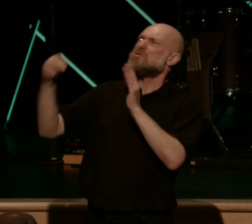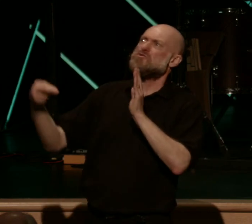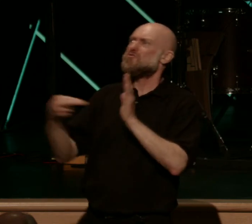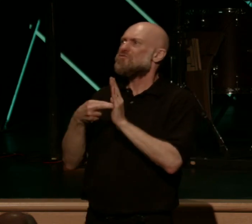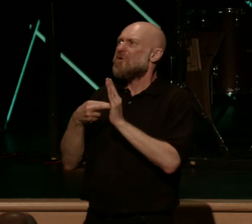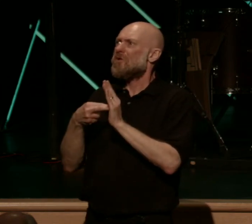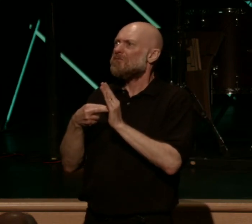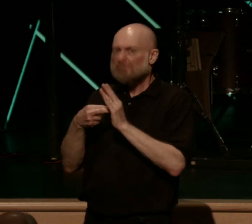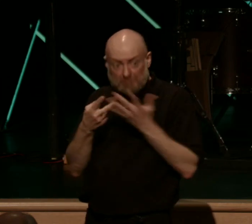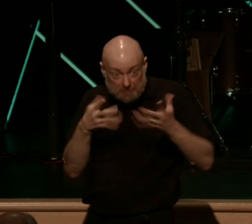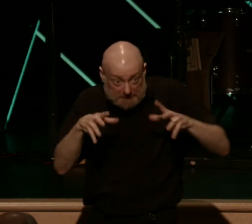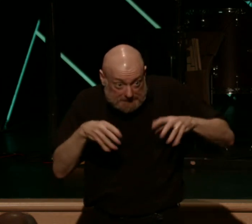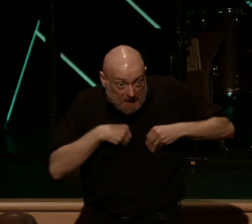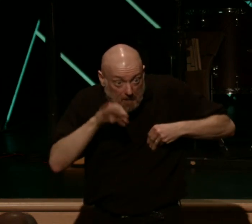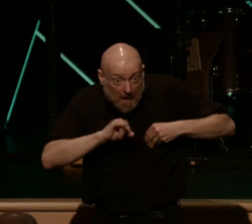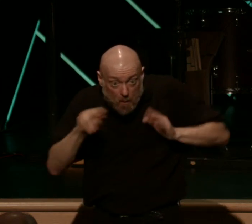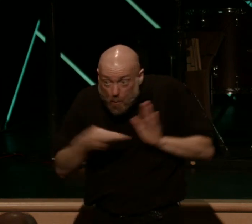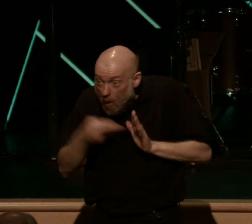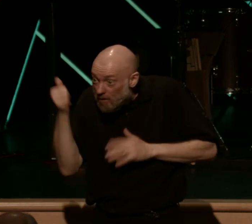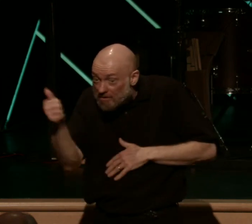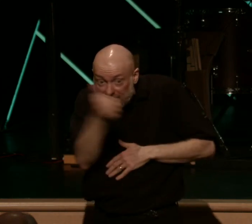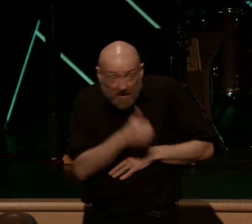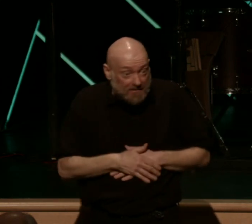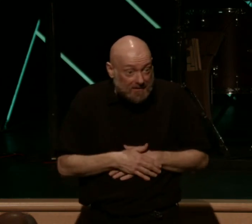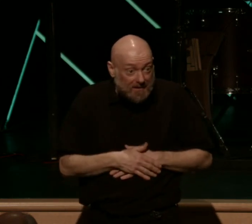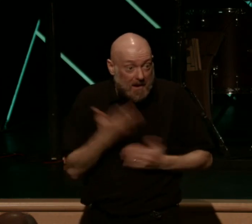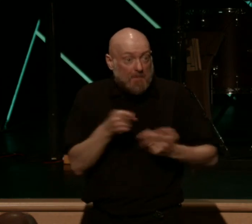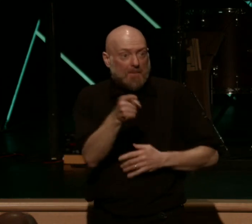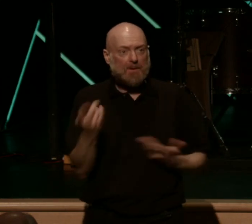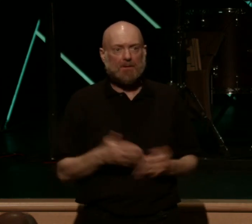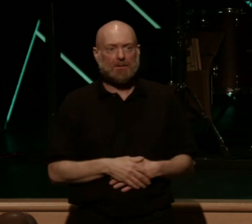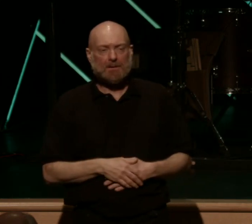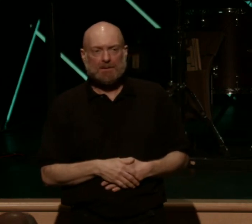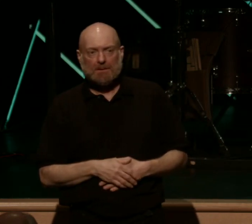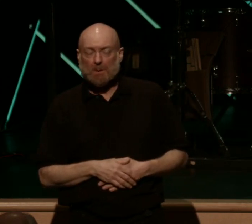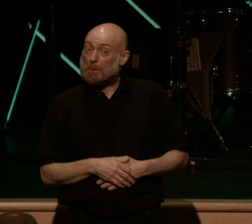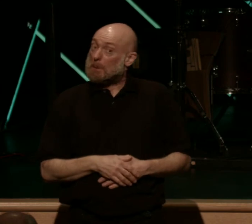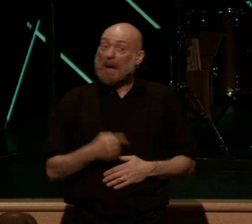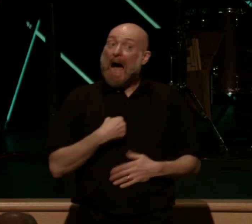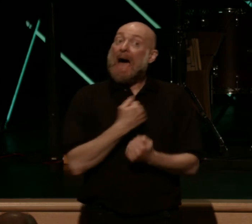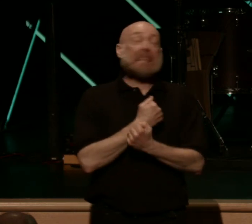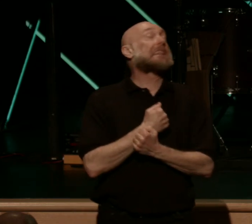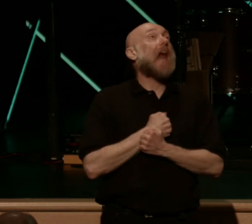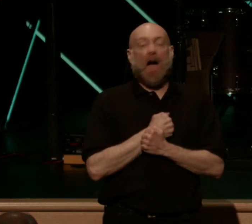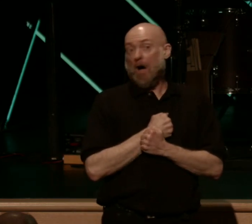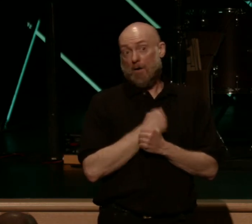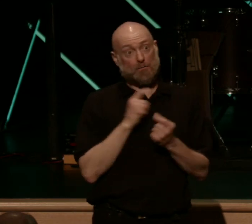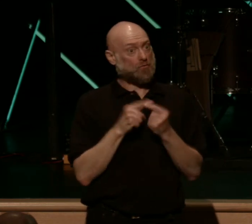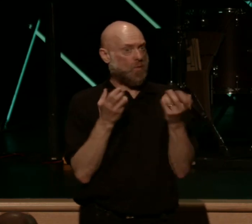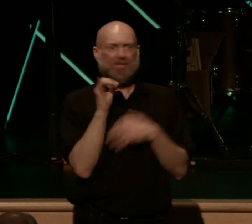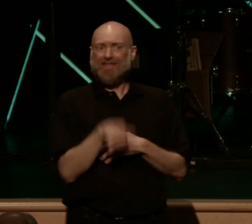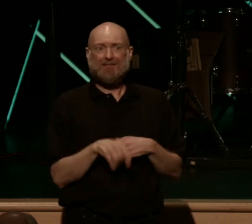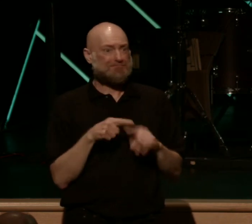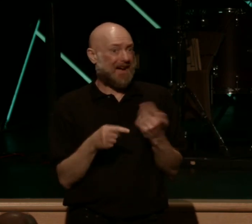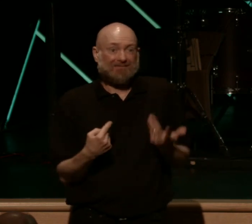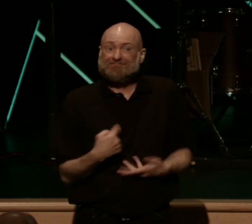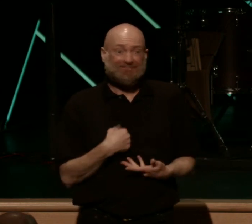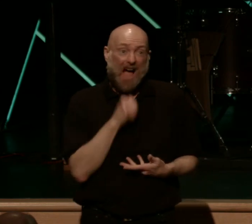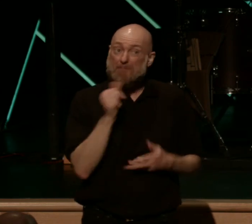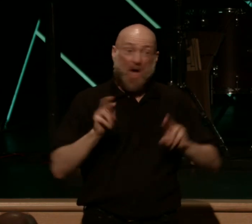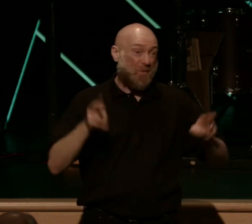your marriage? And maybe you're here right now and you're thinking, man, I would love to be in that place. I would love to want that, but I'm just not